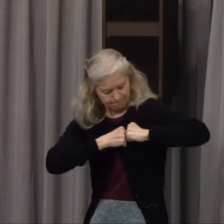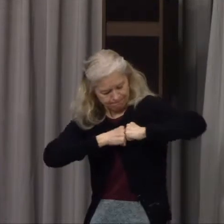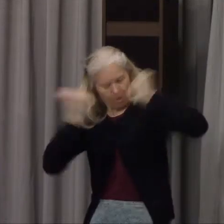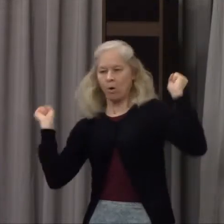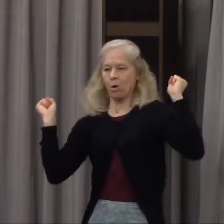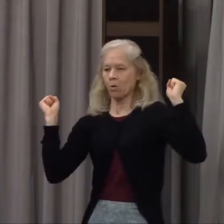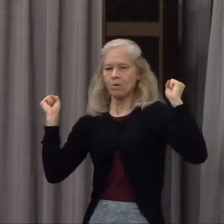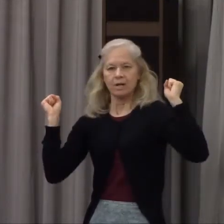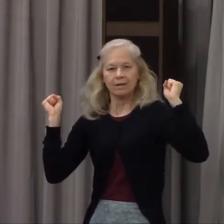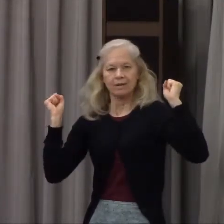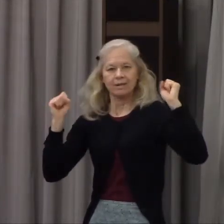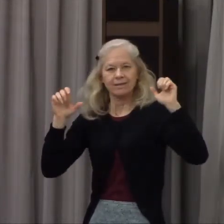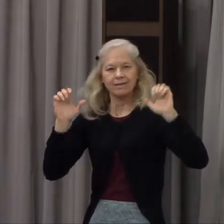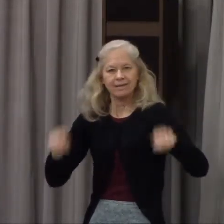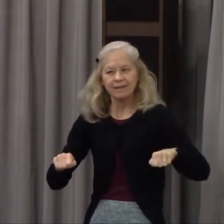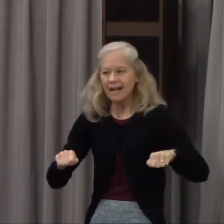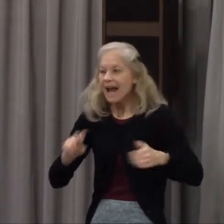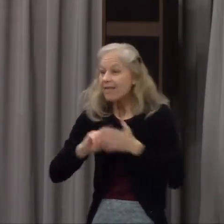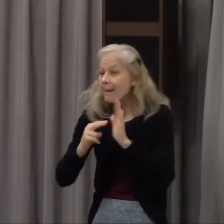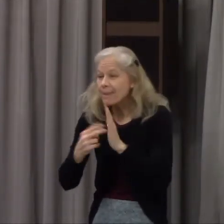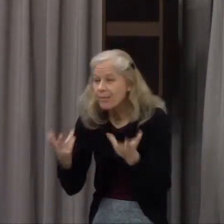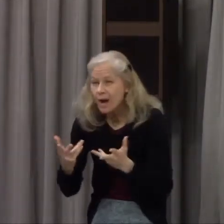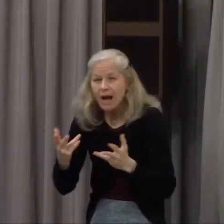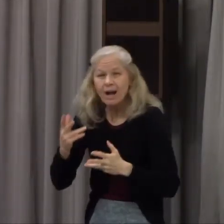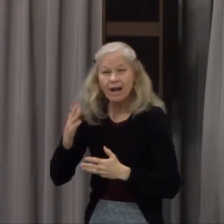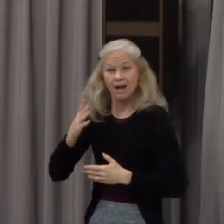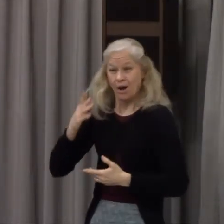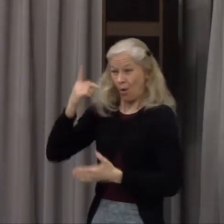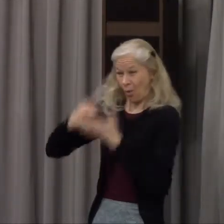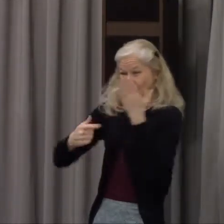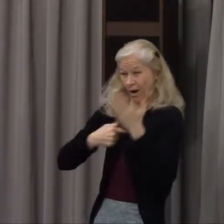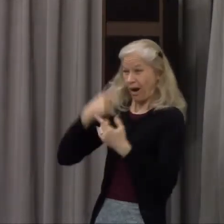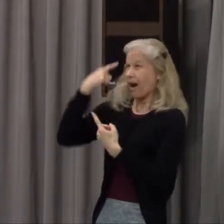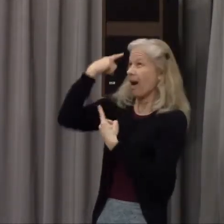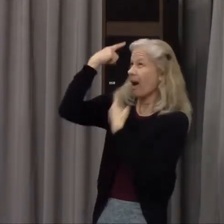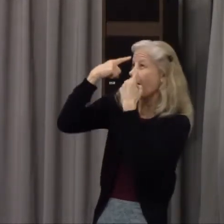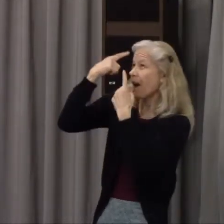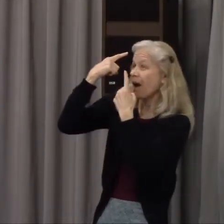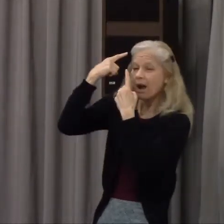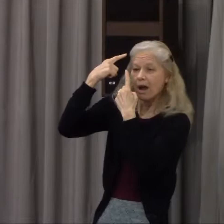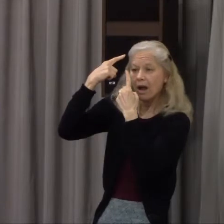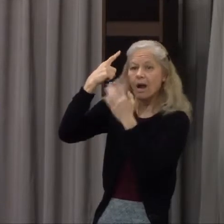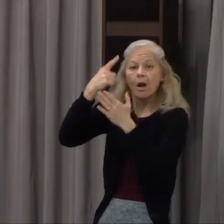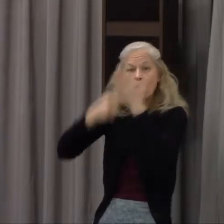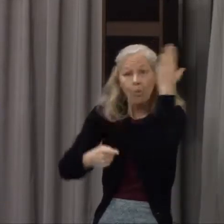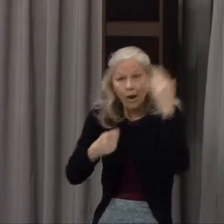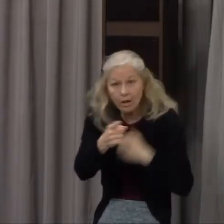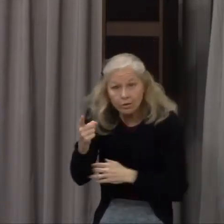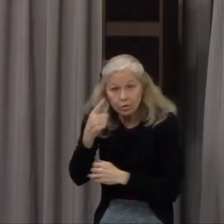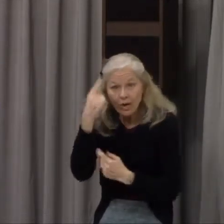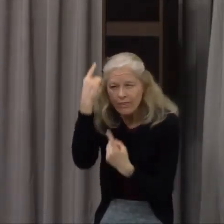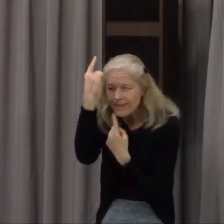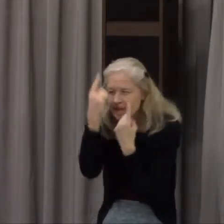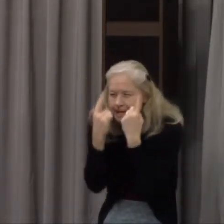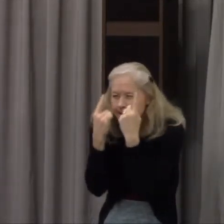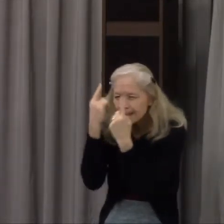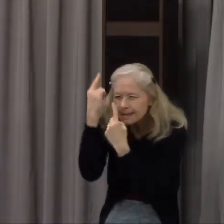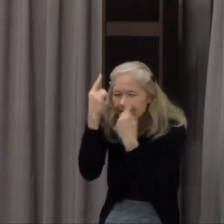That's what that verse is saying in Hebrews 4. See, sometimes, you know, we may have some things going on in our thoughts or motives that aren't quite